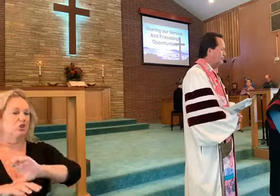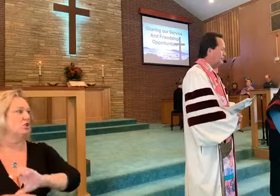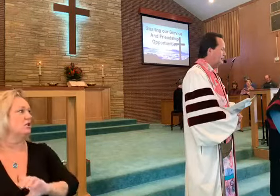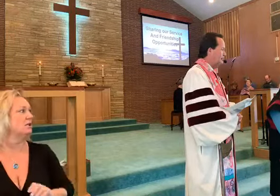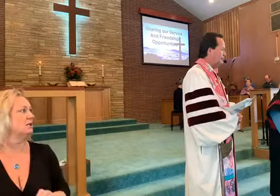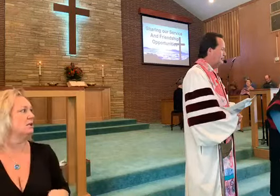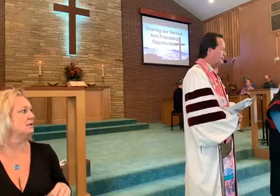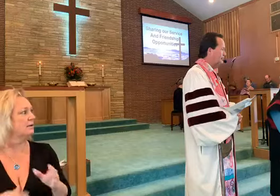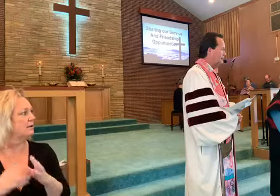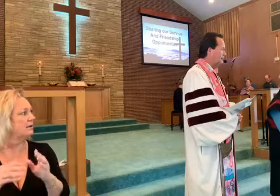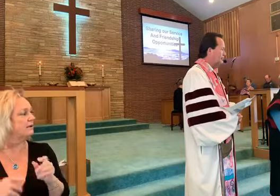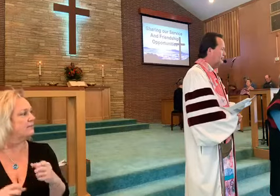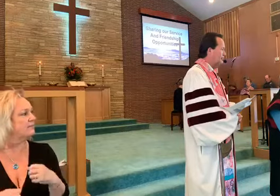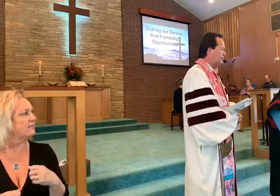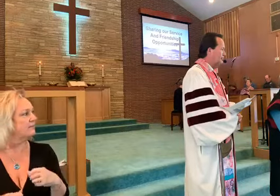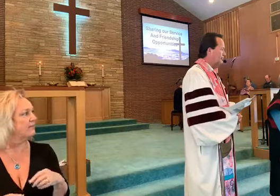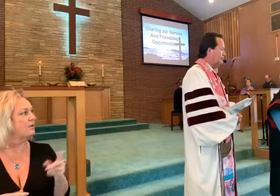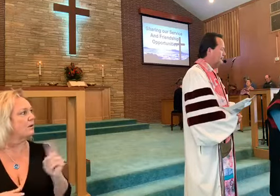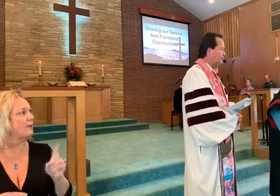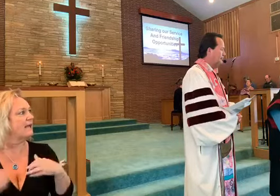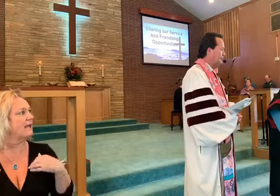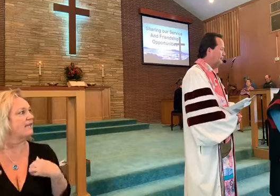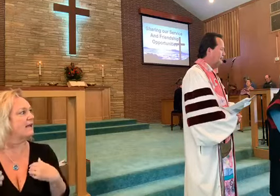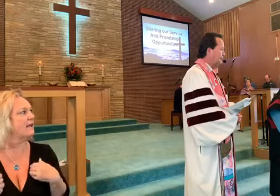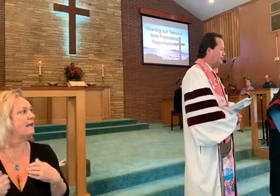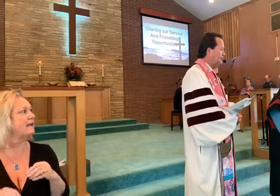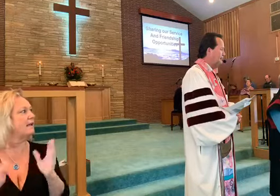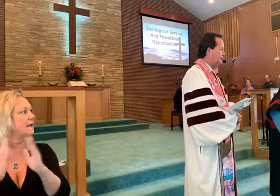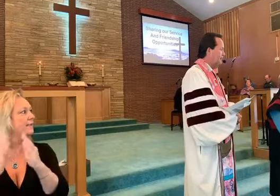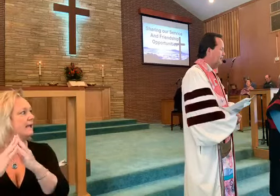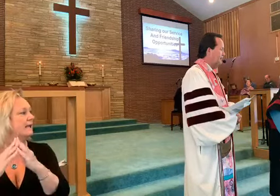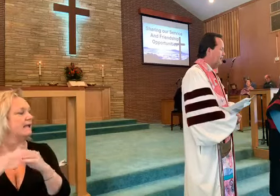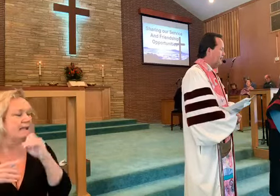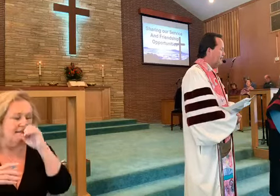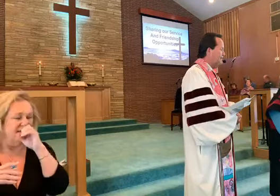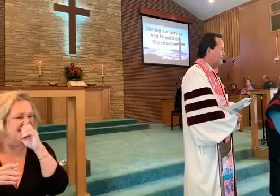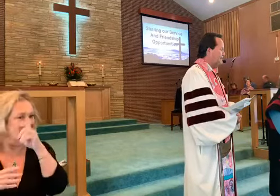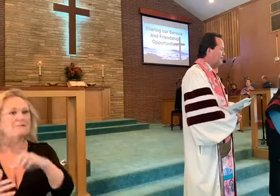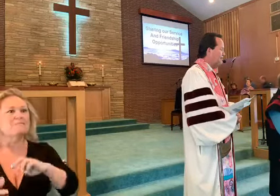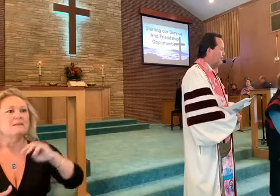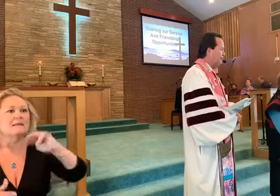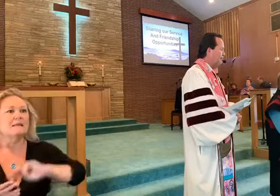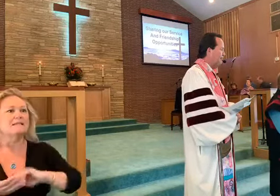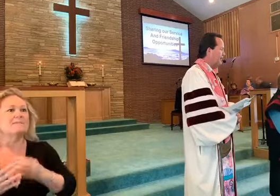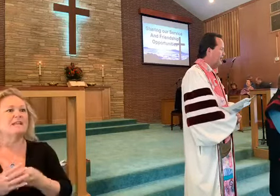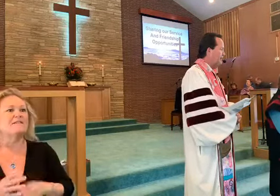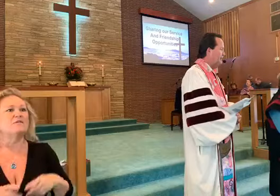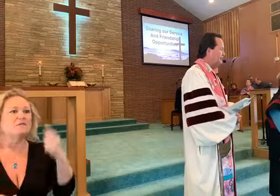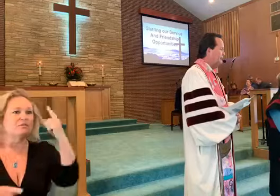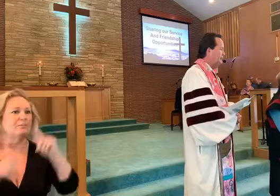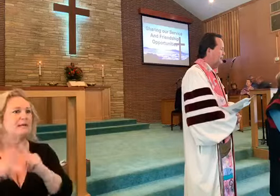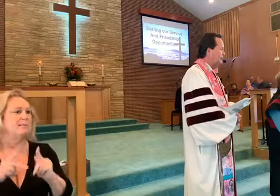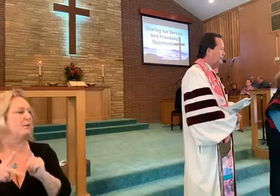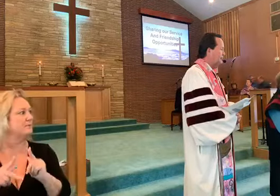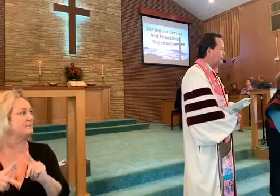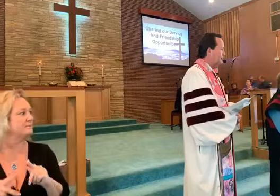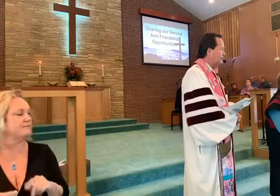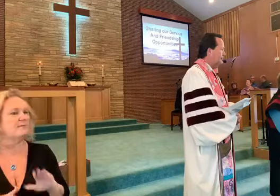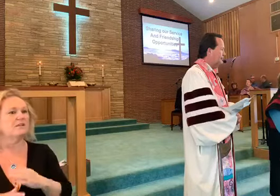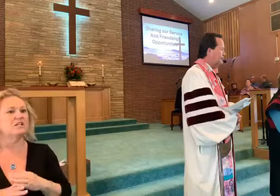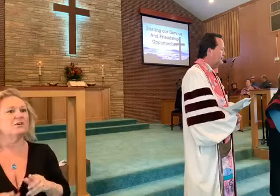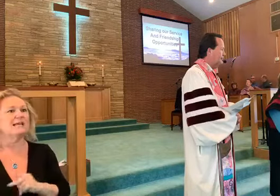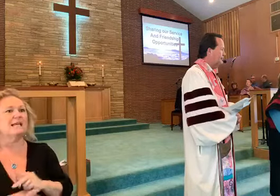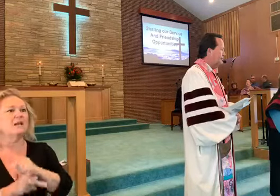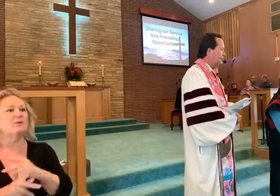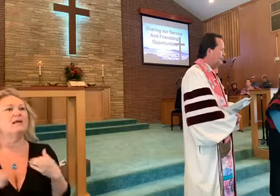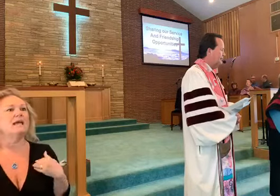eye care problems assembly. I urge you to attend. It is very meaningful and beautiful. Now, sharing and caring. We